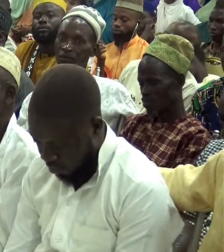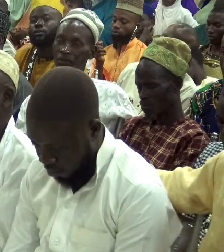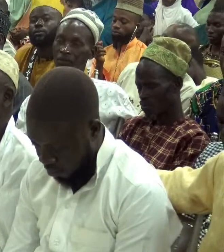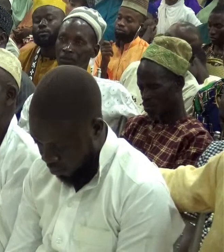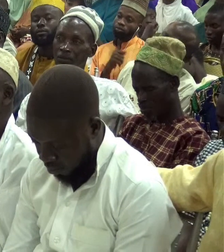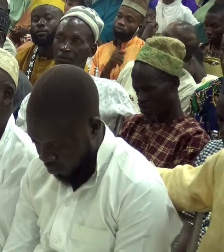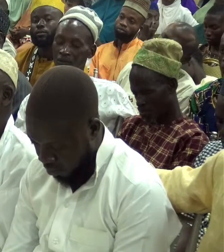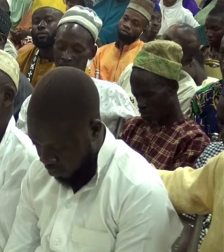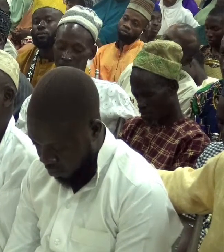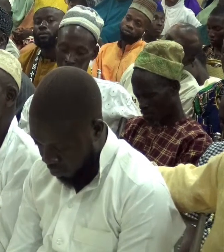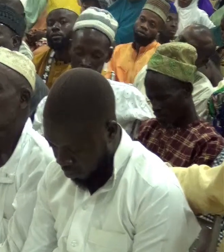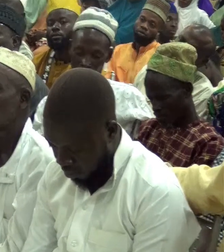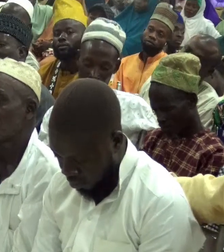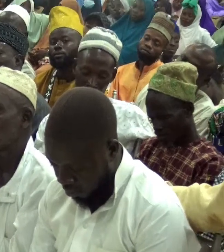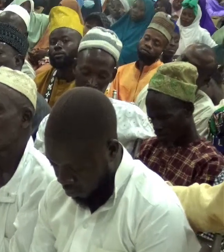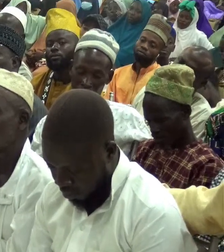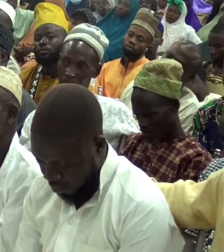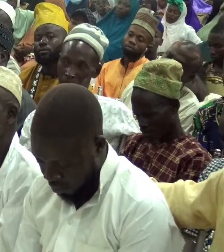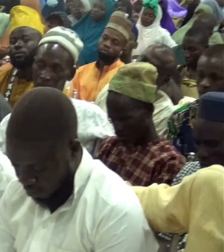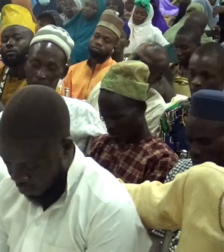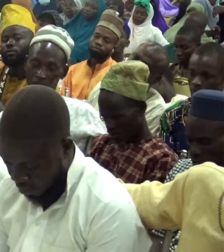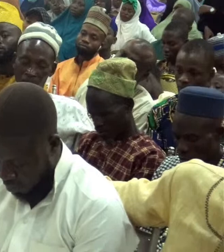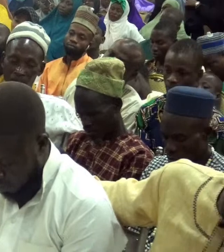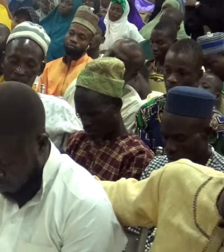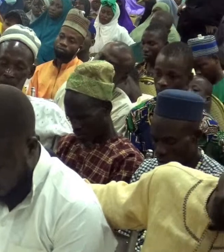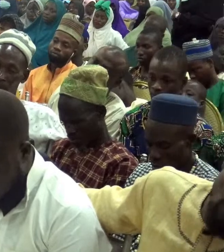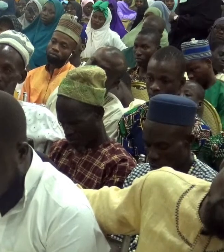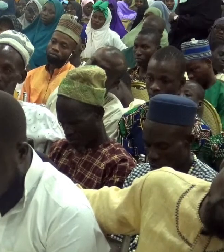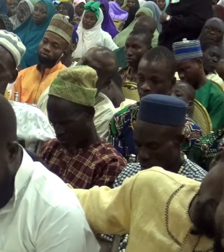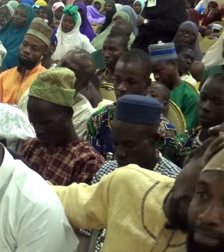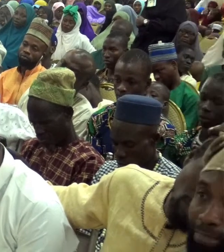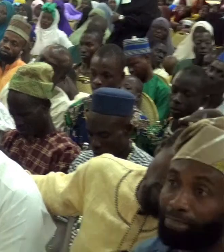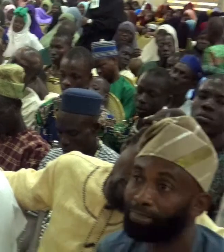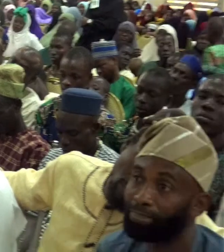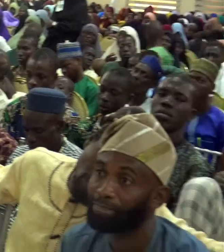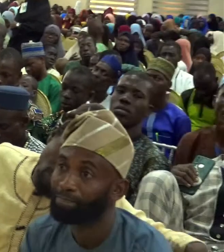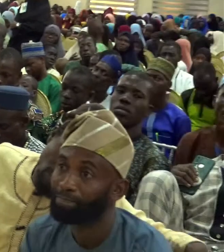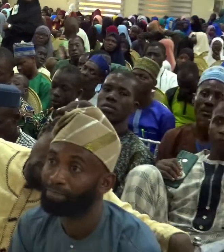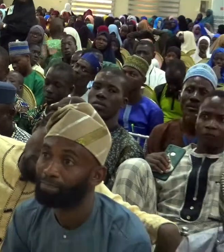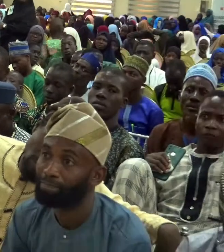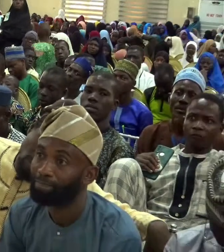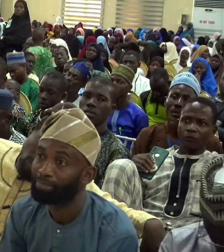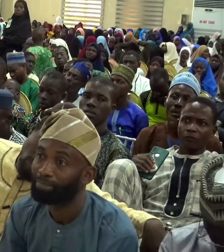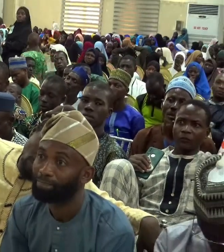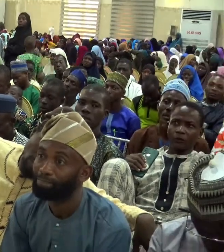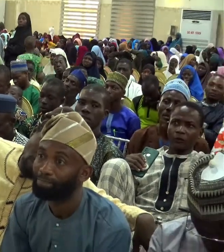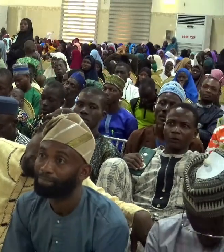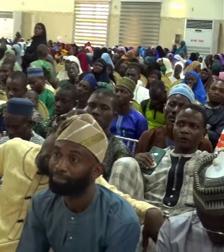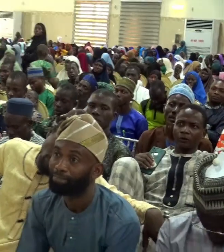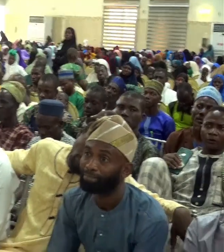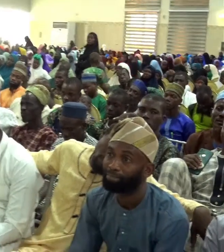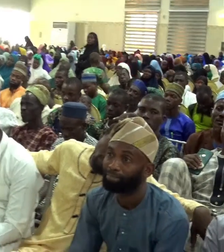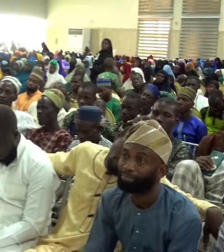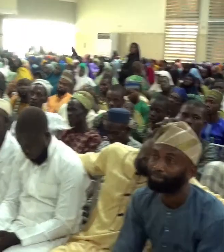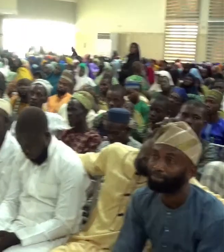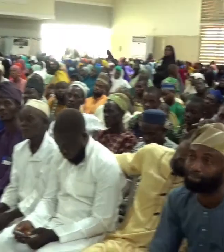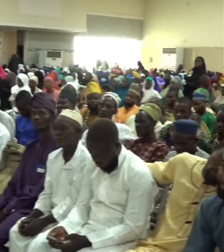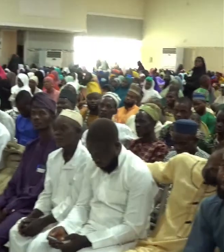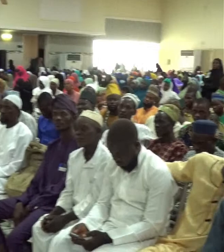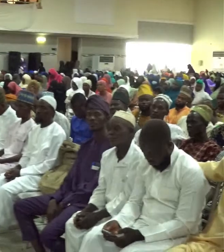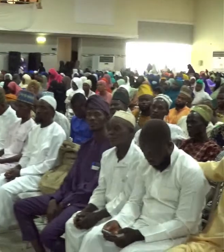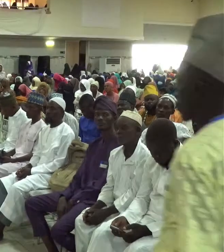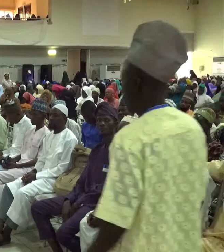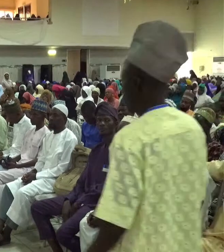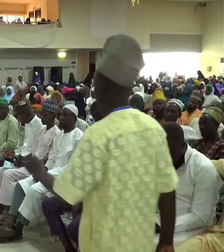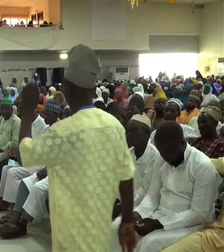that, Rasulullah Al-Wasalam will tell you that, look, kulukum ro'i, wa kulukum masunwa ro'iyati, all of you, you are shepherds, you are going